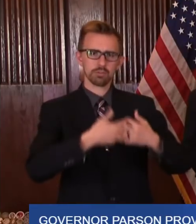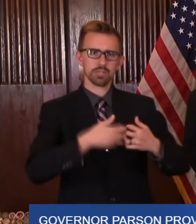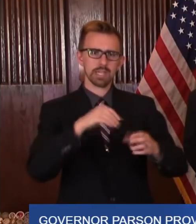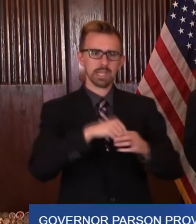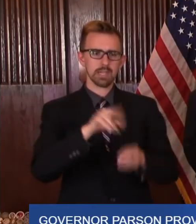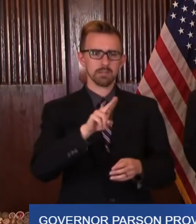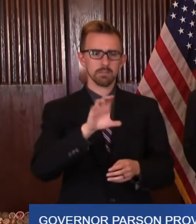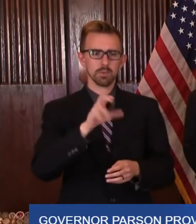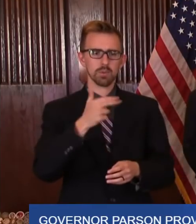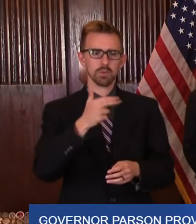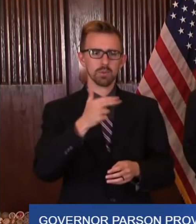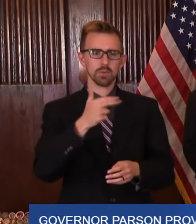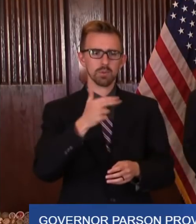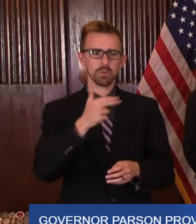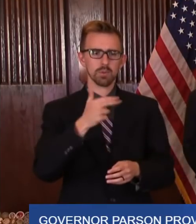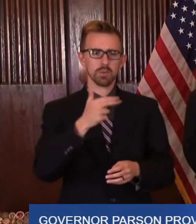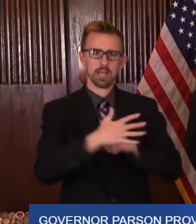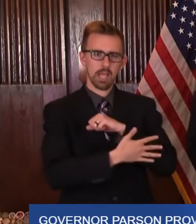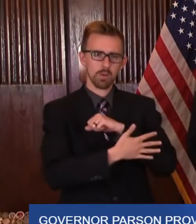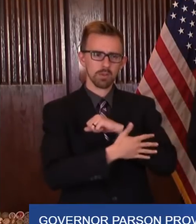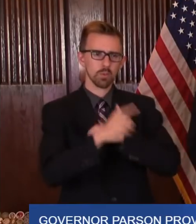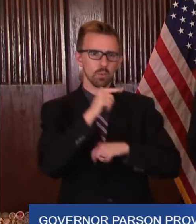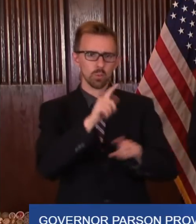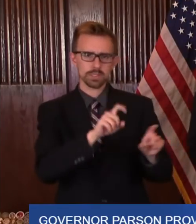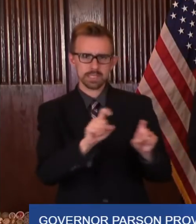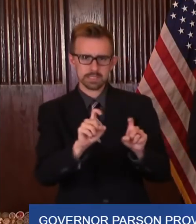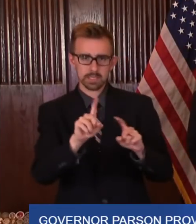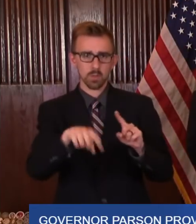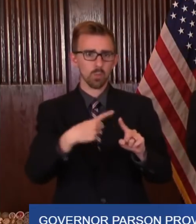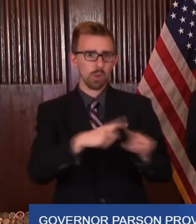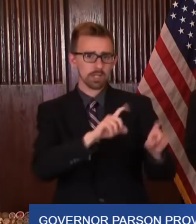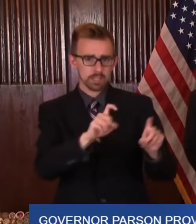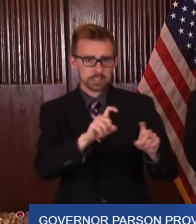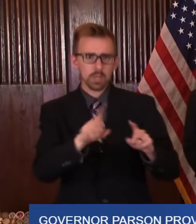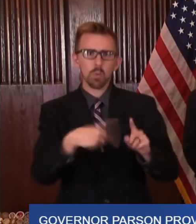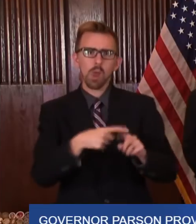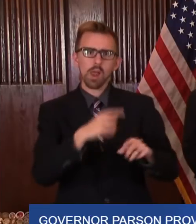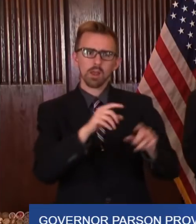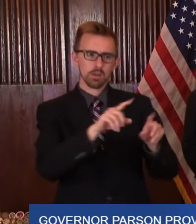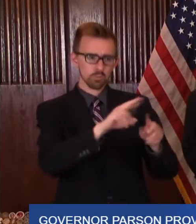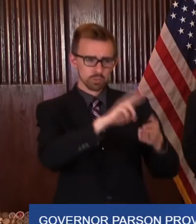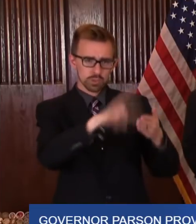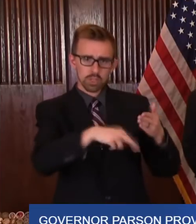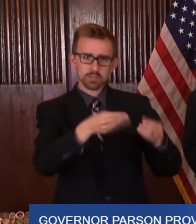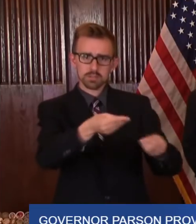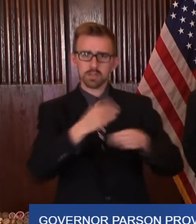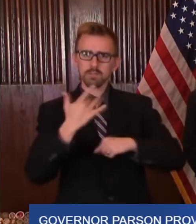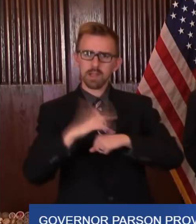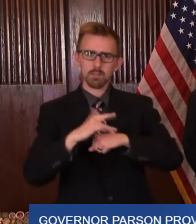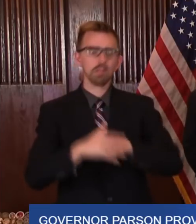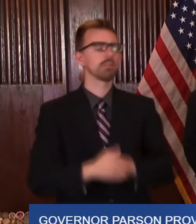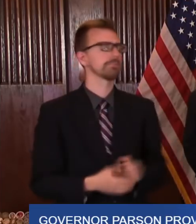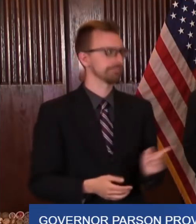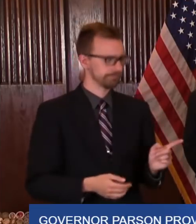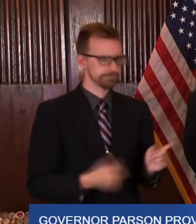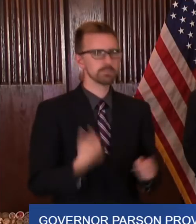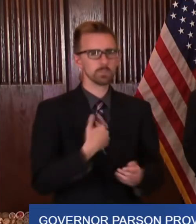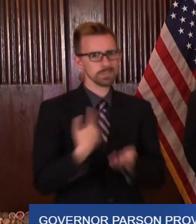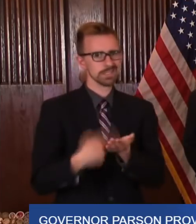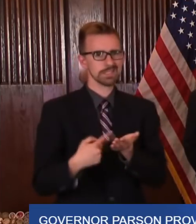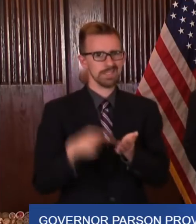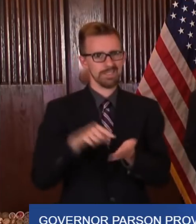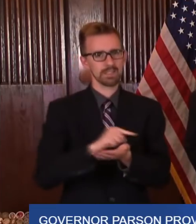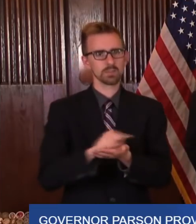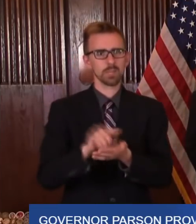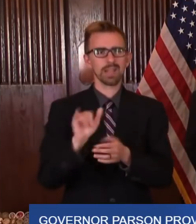County, including who's being tested, when, and when the results will be available? Yeah, Jim, happy to do that. We've spent a lot of time on that this week, as